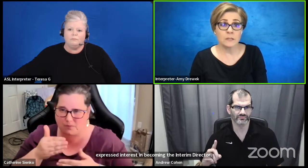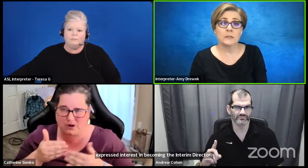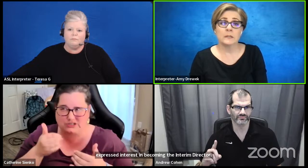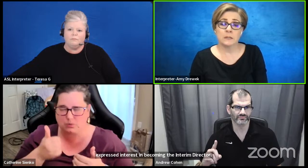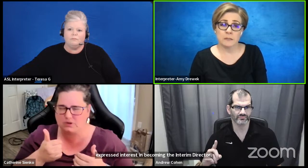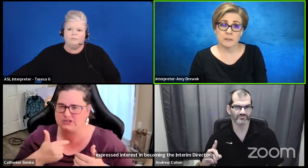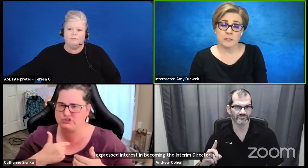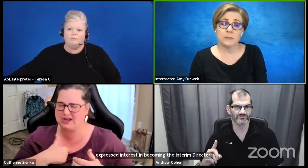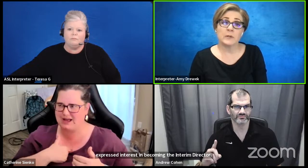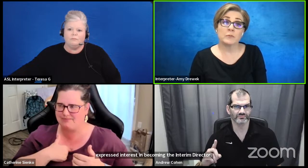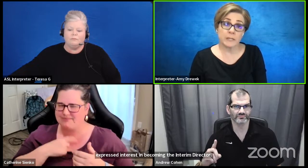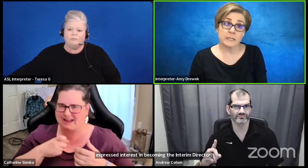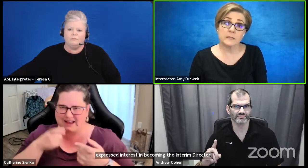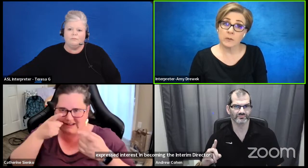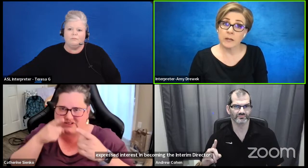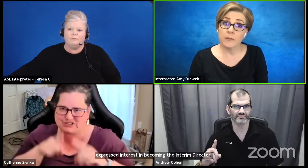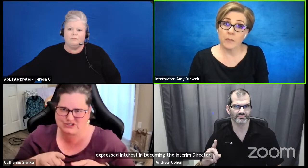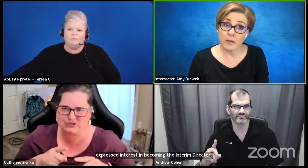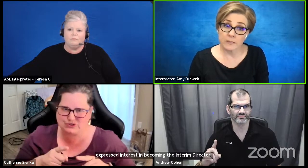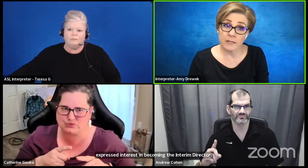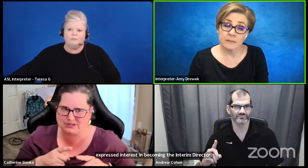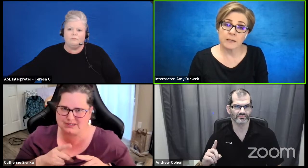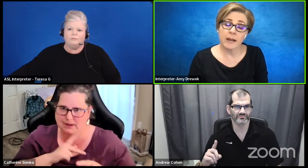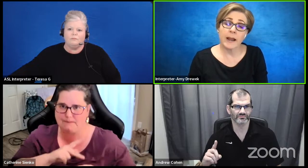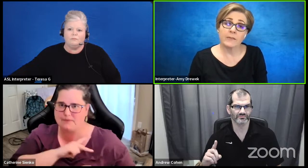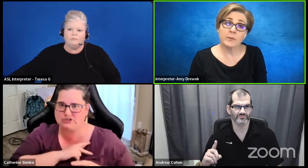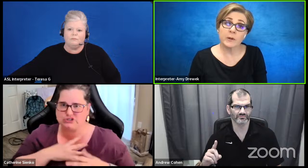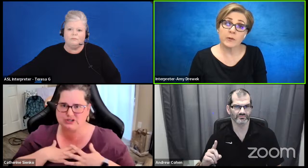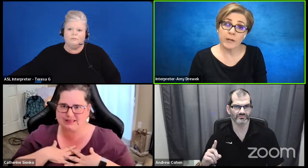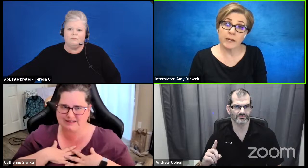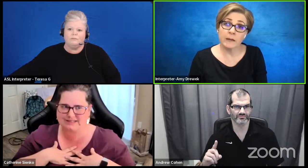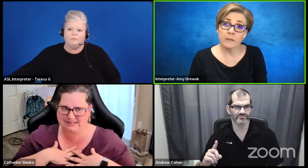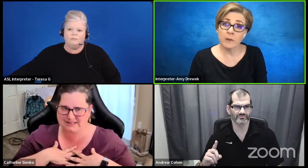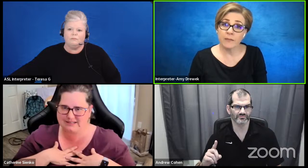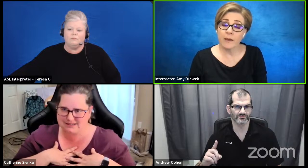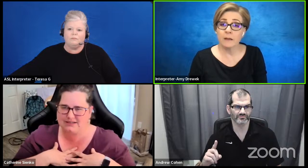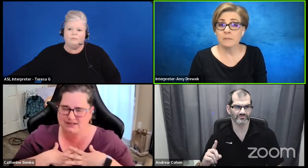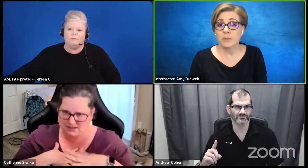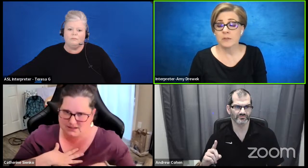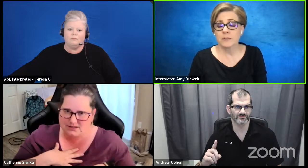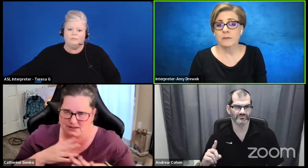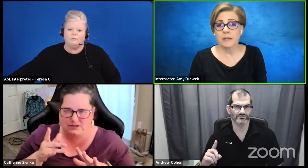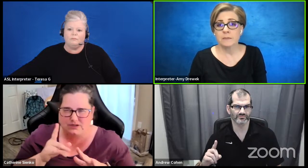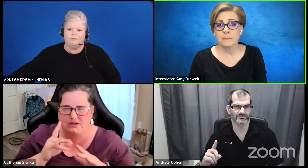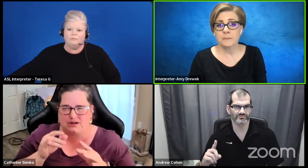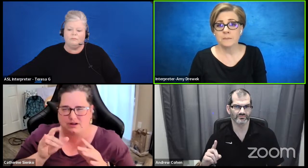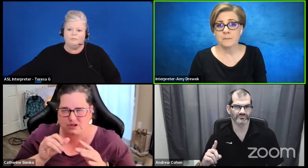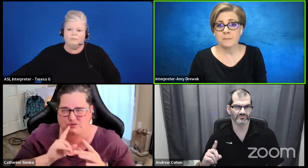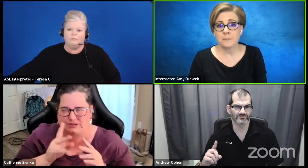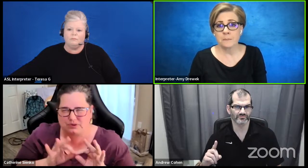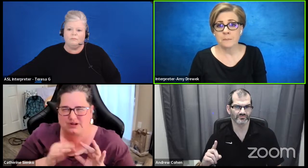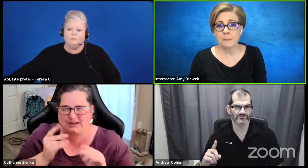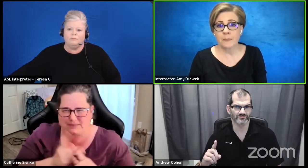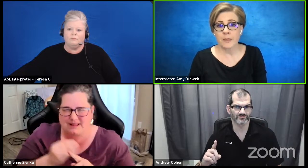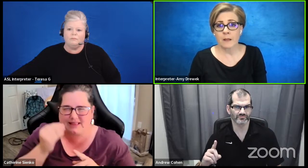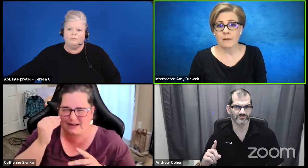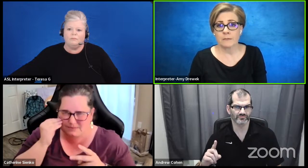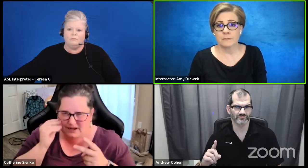it out, it would really slow down the process. And I have to agree with that personally.